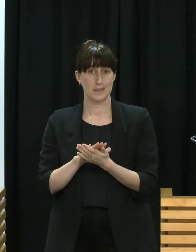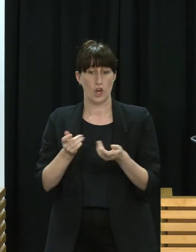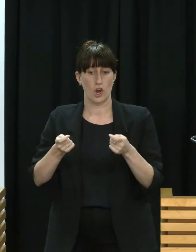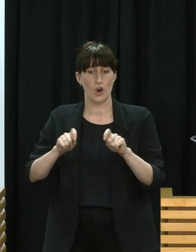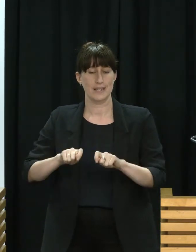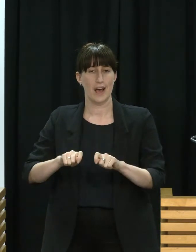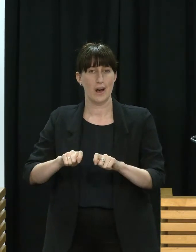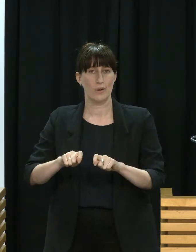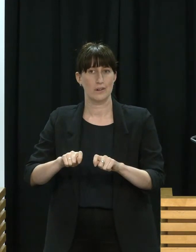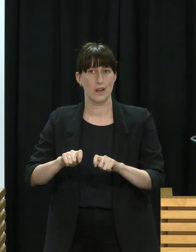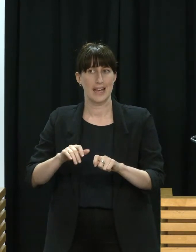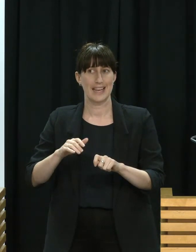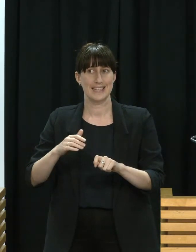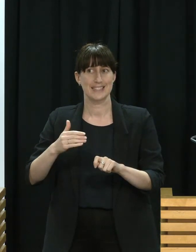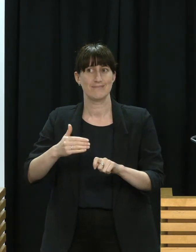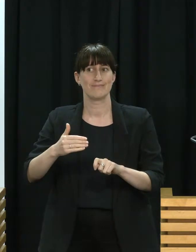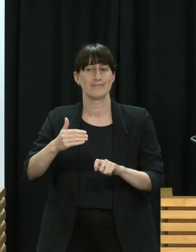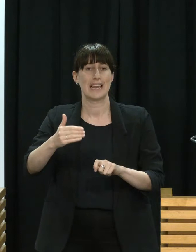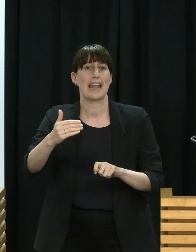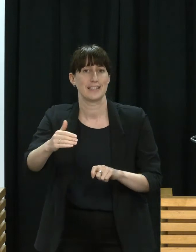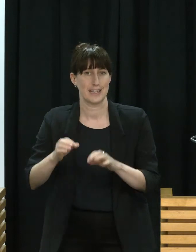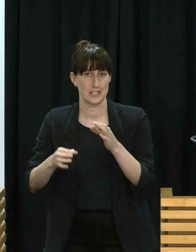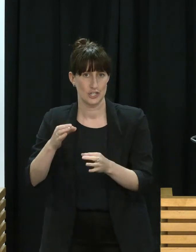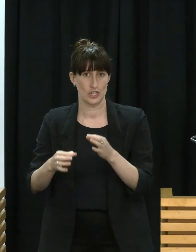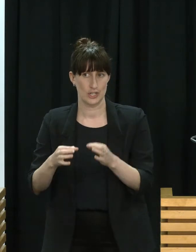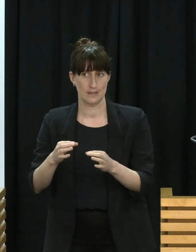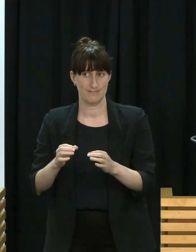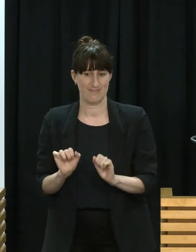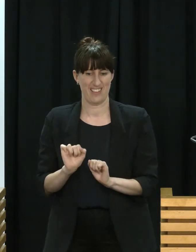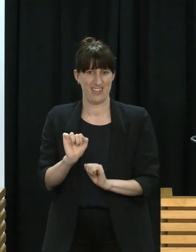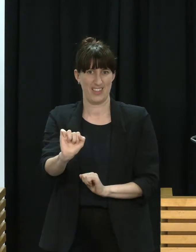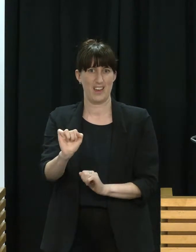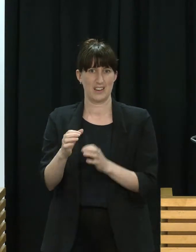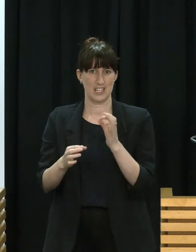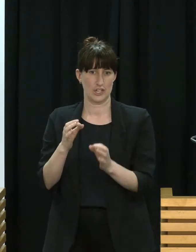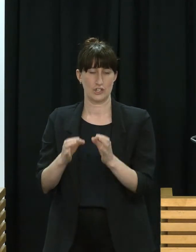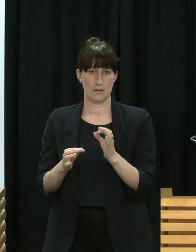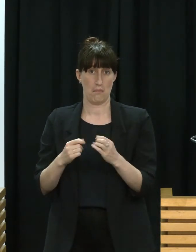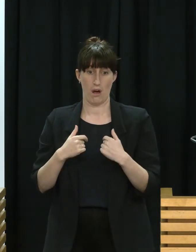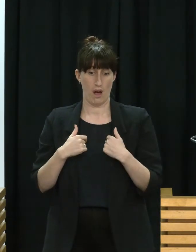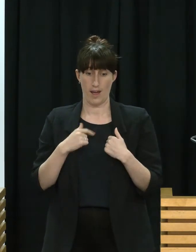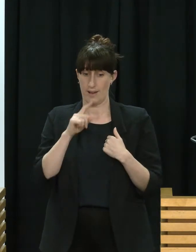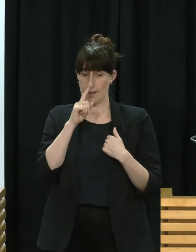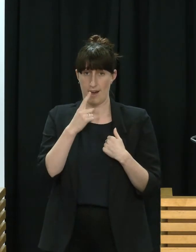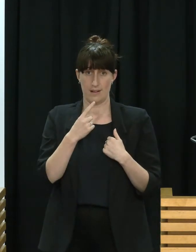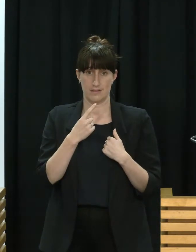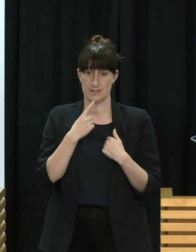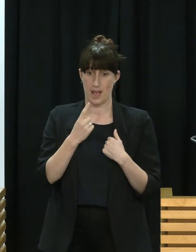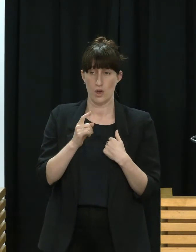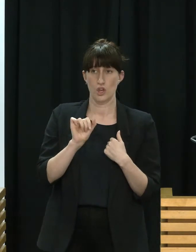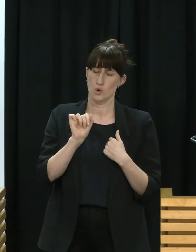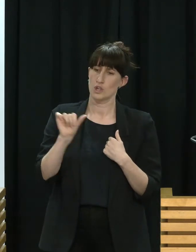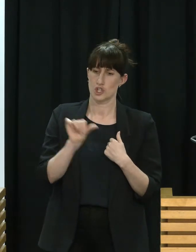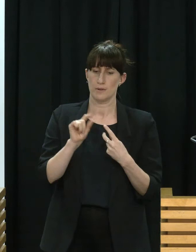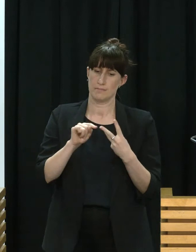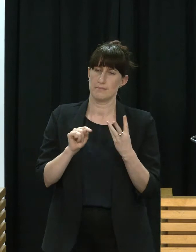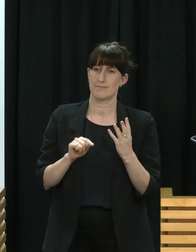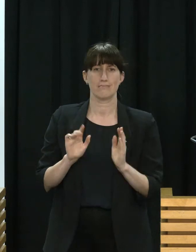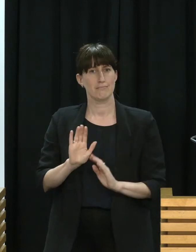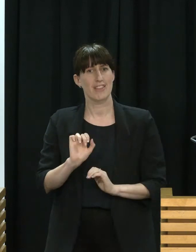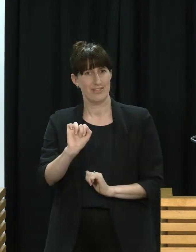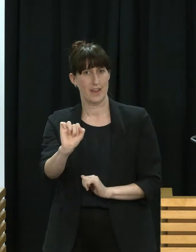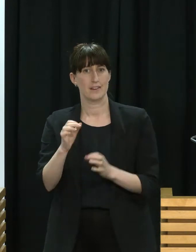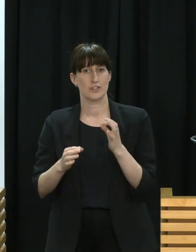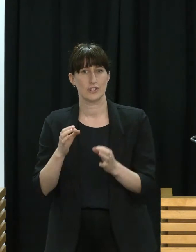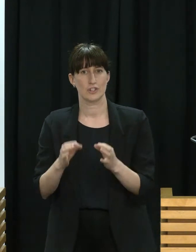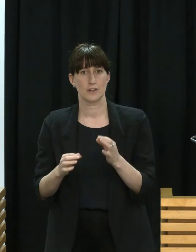are. Those are ultimately decisions for them, though. I'm not going to tell them what's best for them in their circumstances. We work very closely with all of the